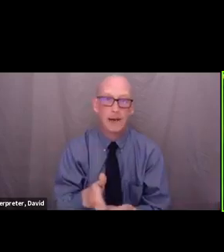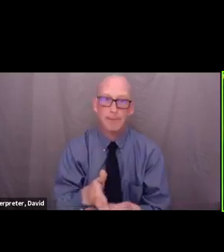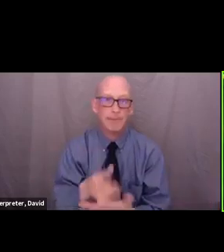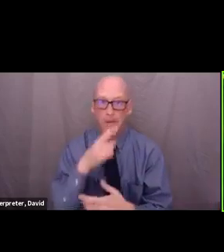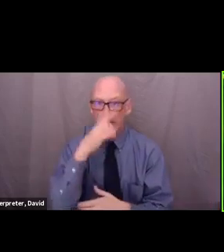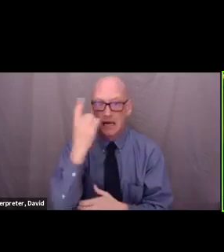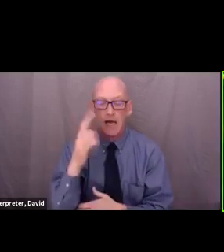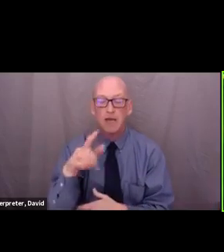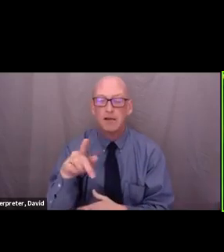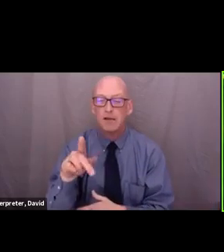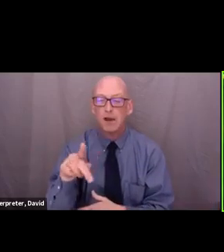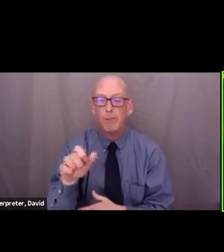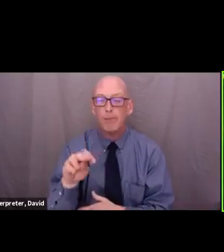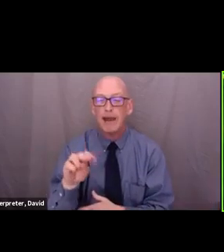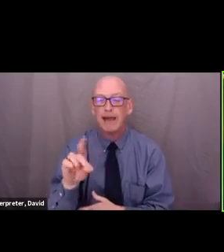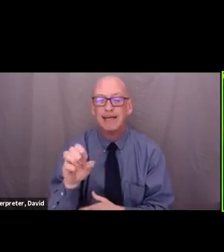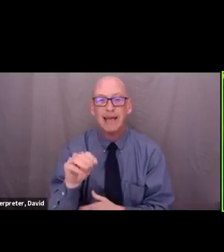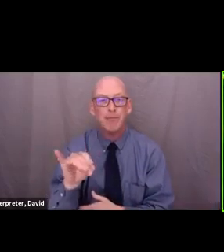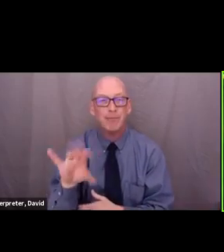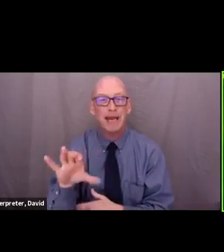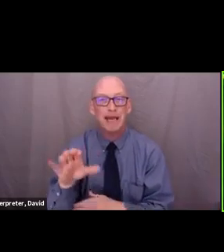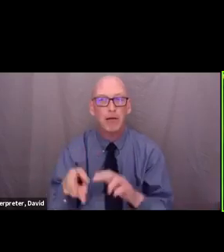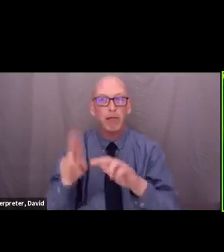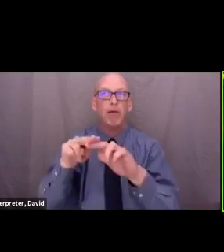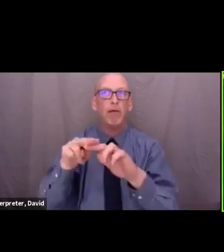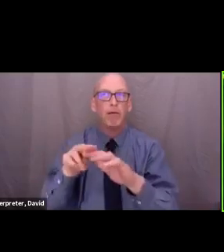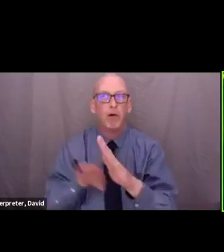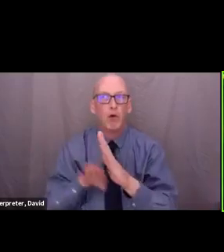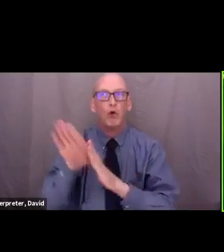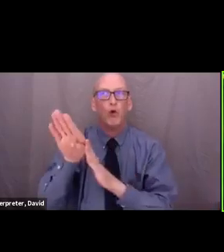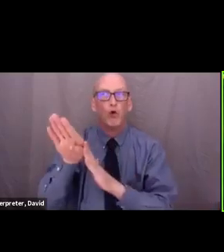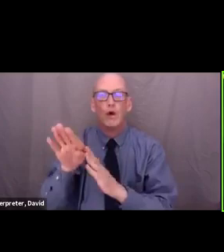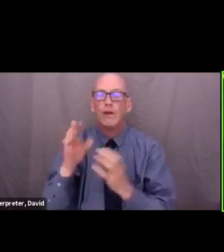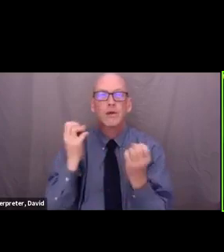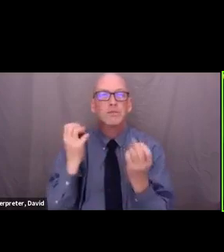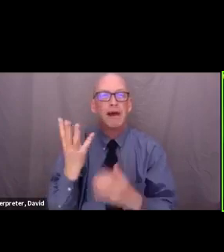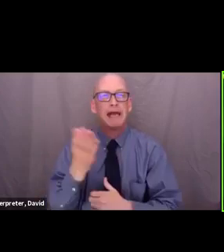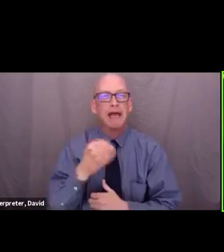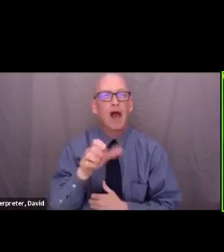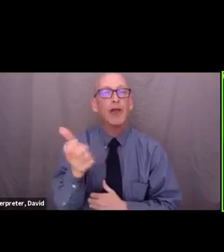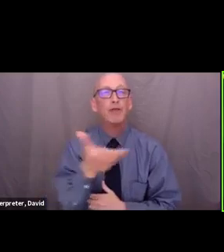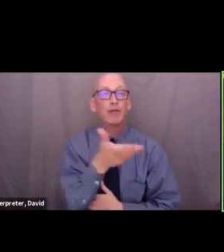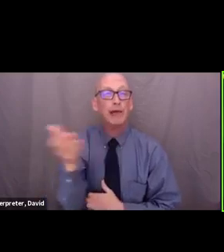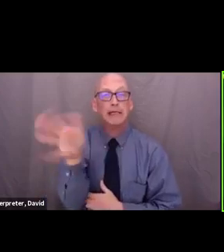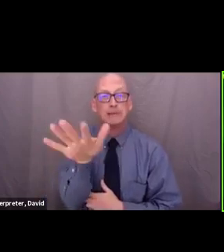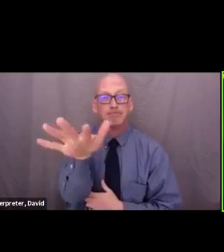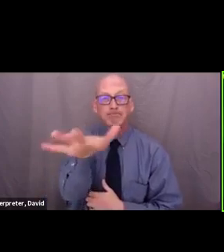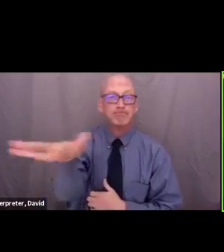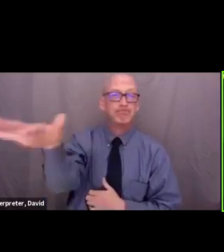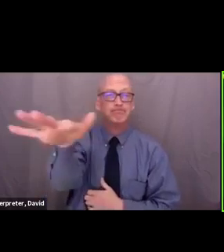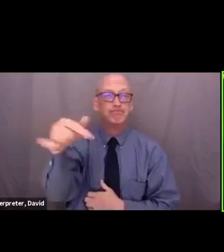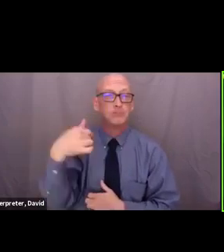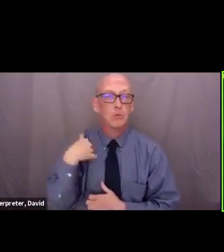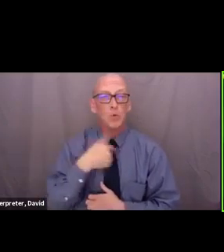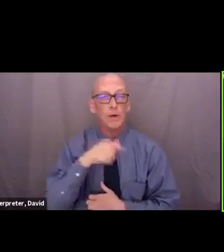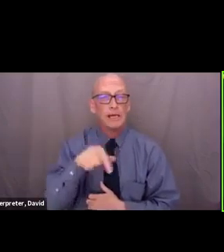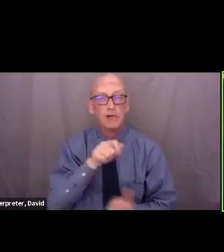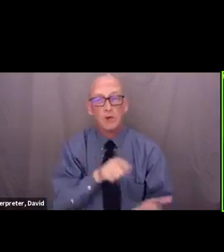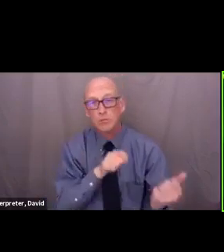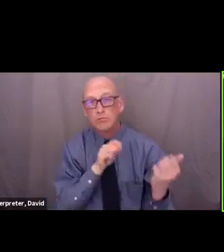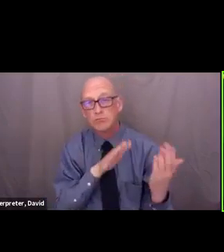because the pandemic has arisen. So there are so many things out there that we need to address, and